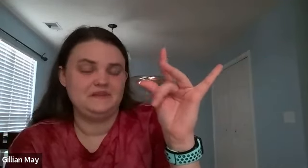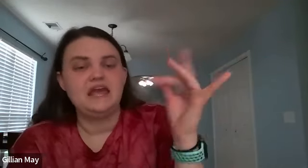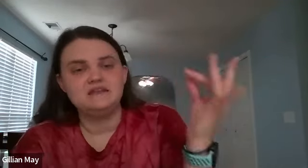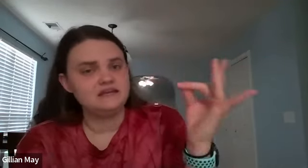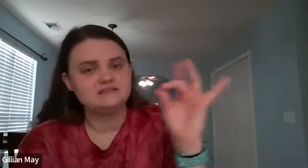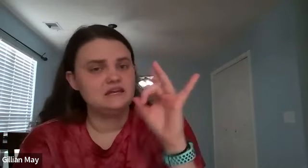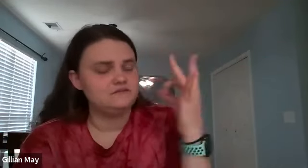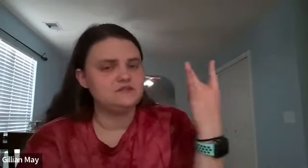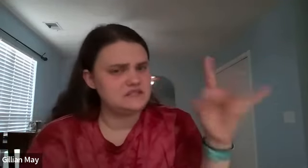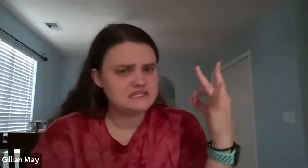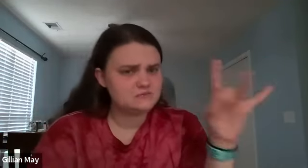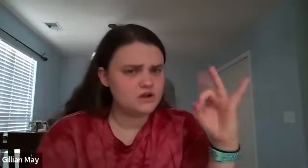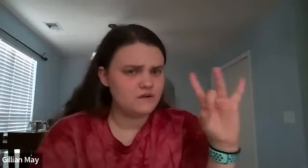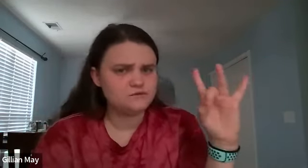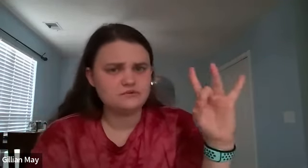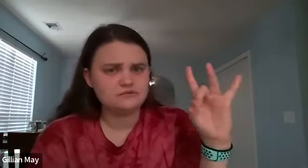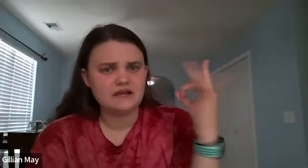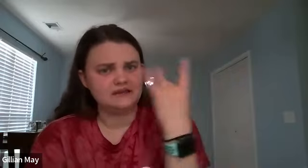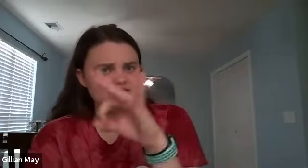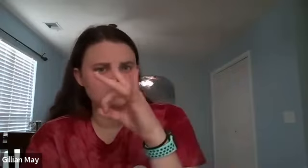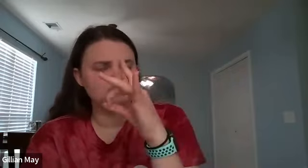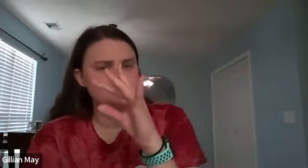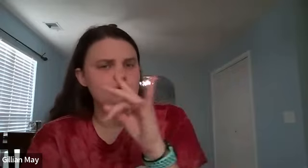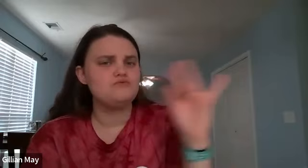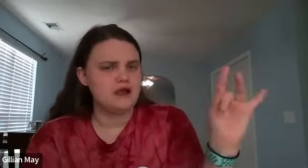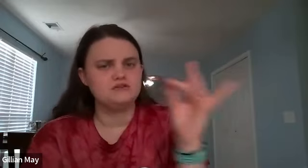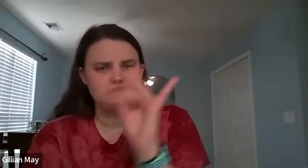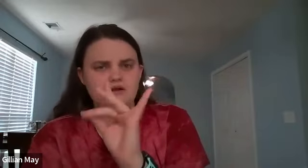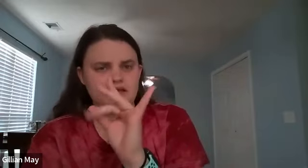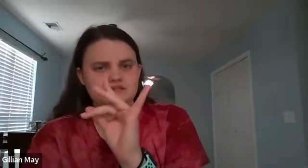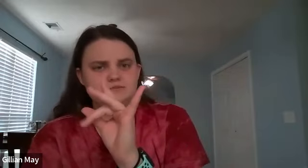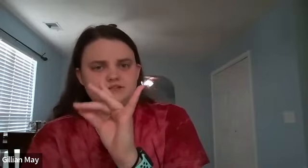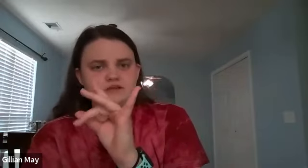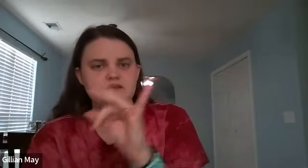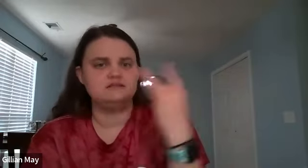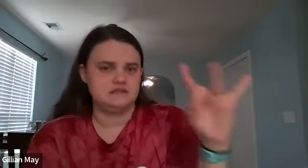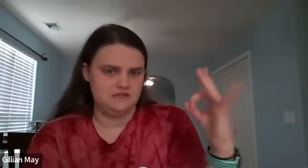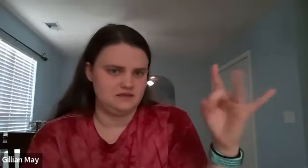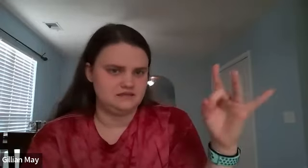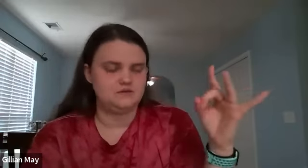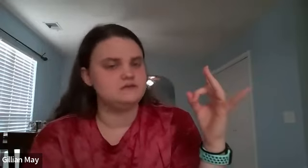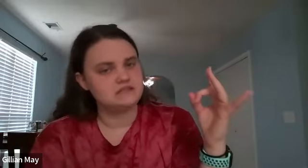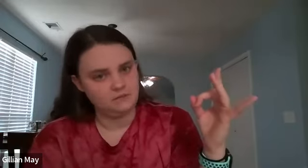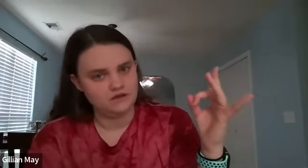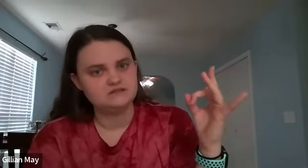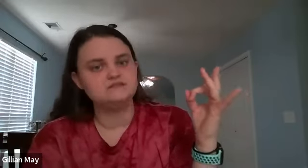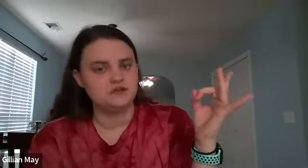And like I said, if this is more comfortable, there's no right or wrong answer between this and this. They're the same ones. So